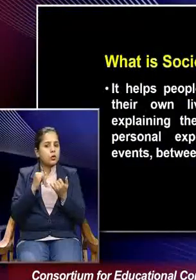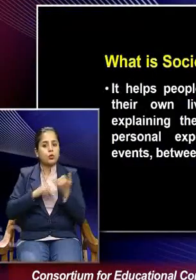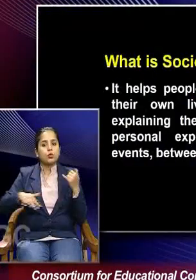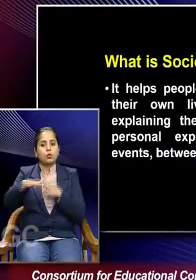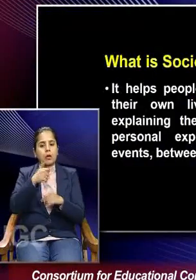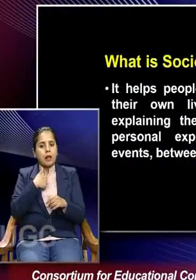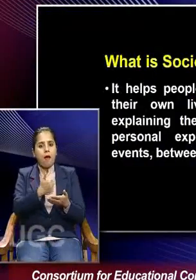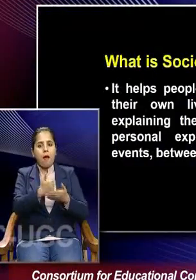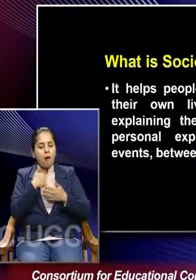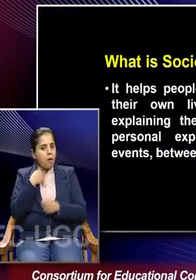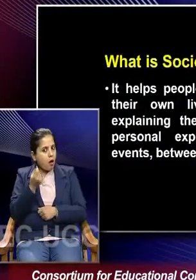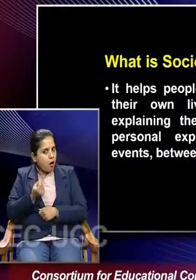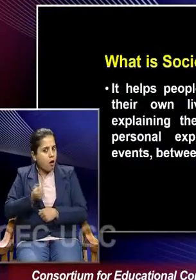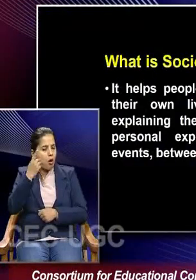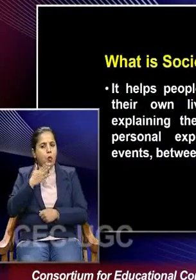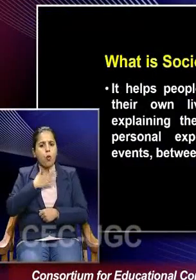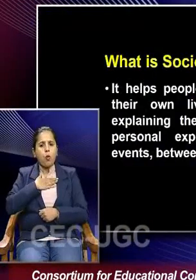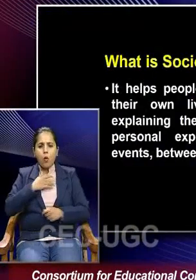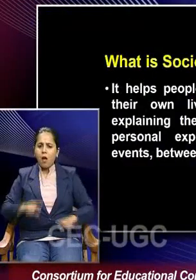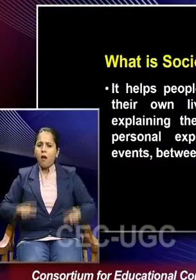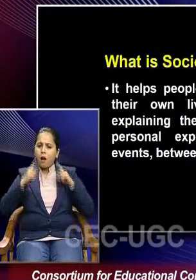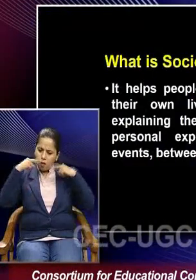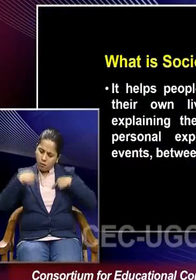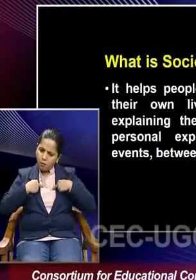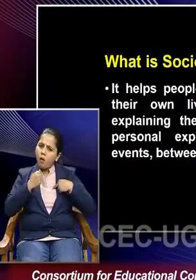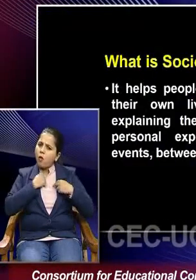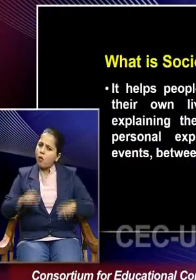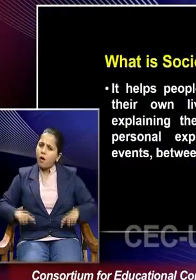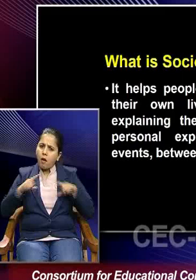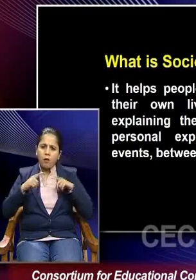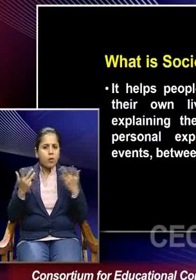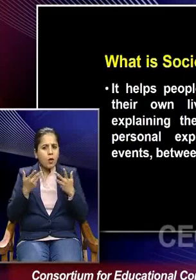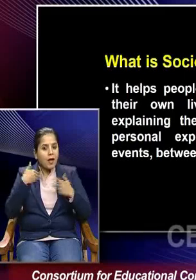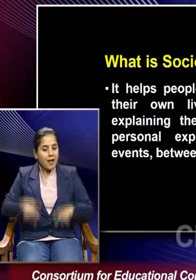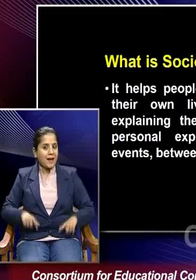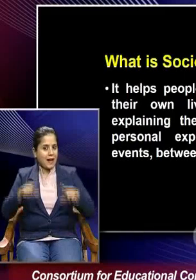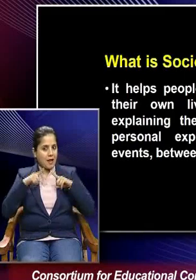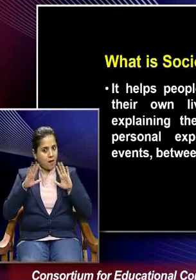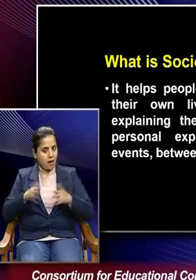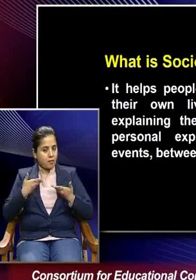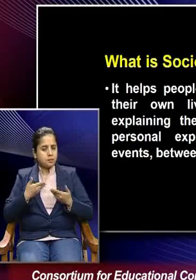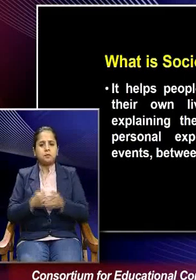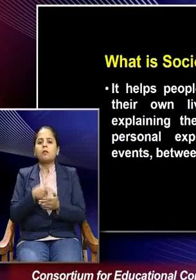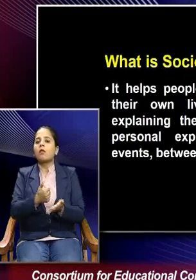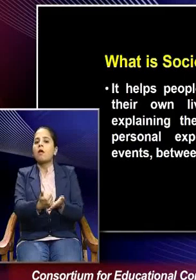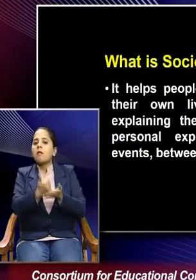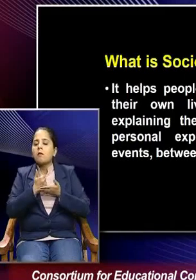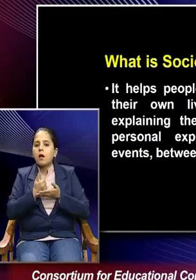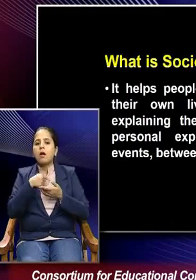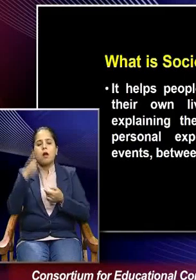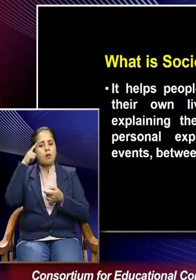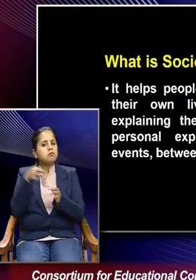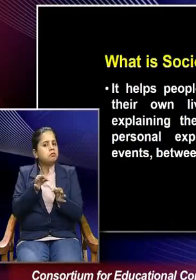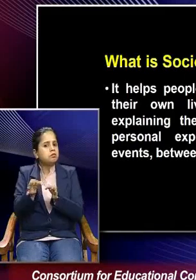to understand our own life, the life in which we are living. It helps so by